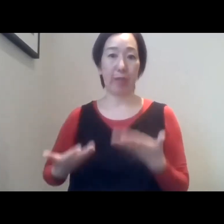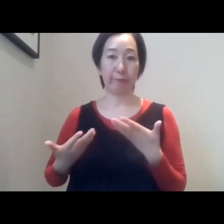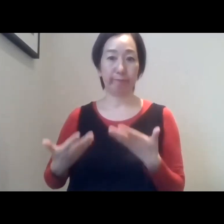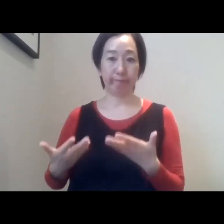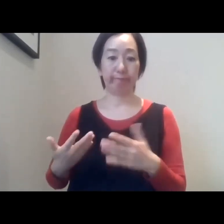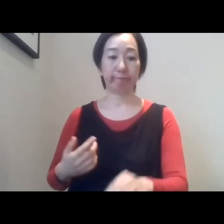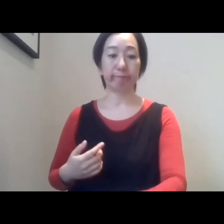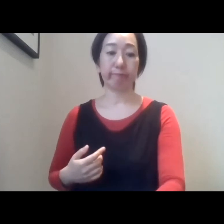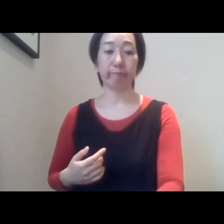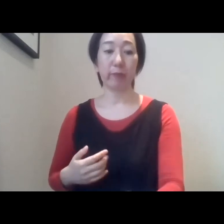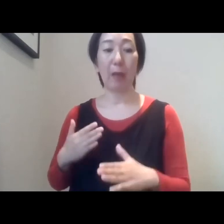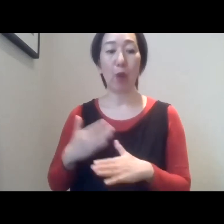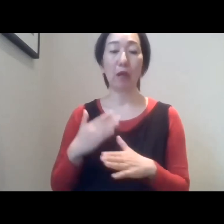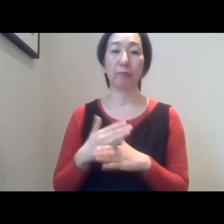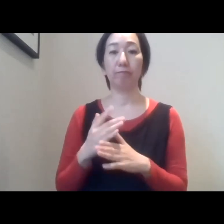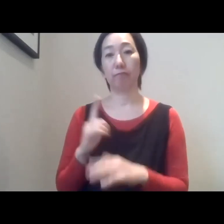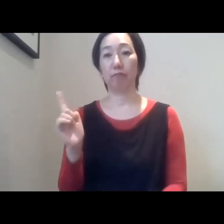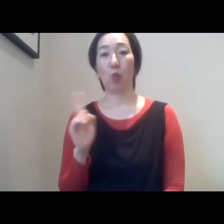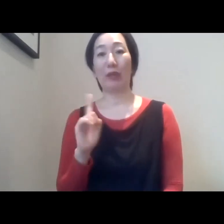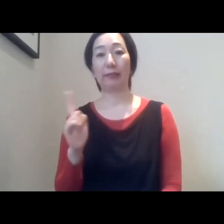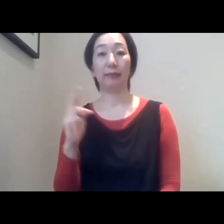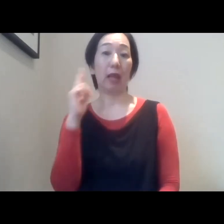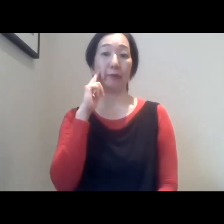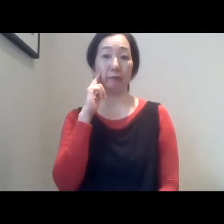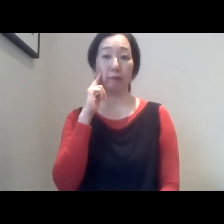So at the moment I'm living in London, and I'm